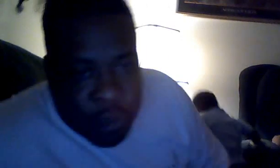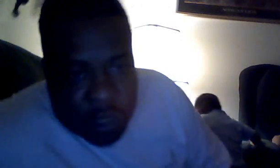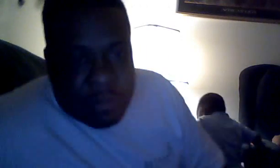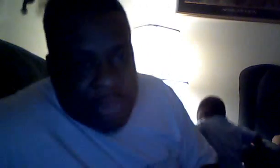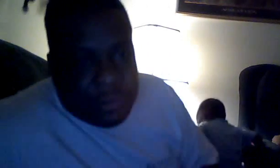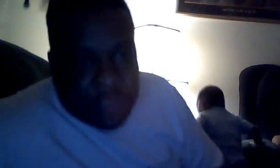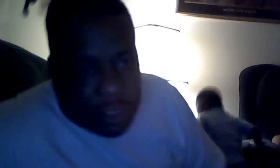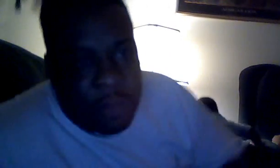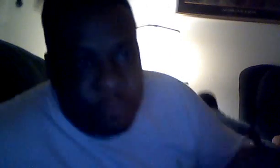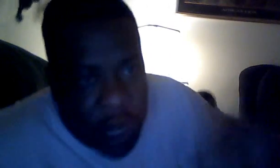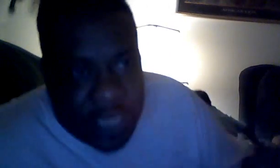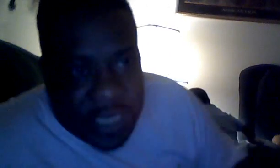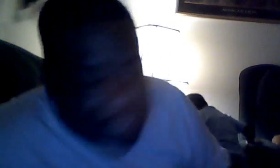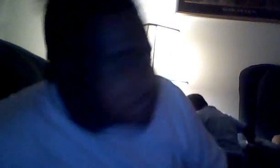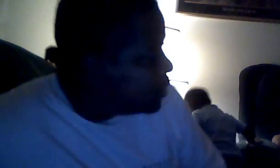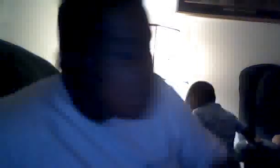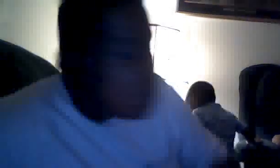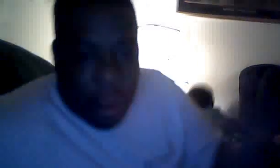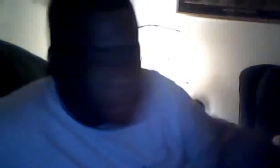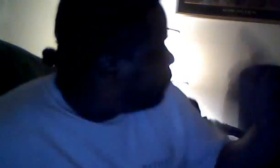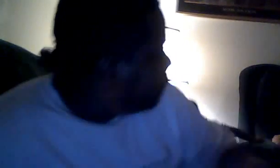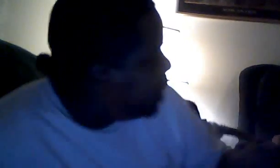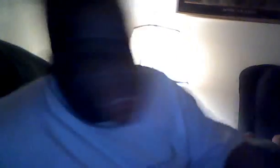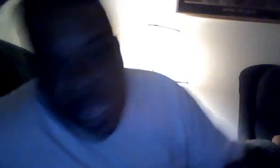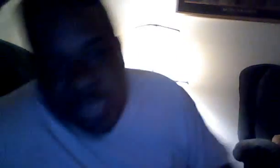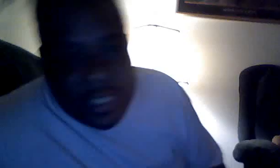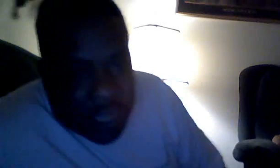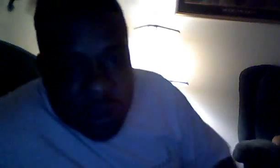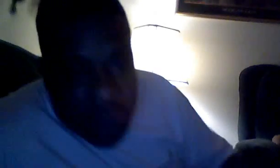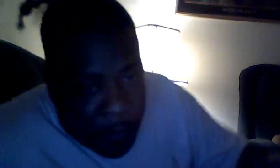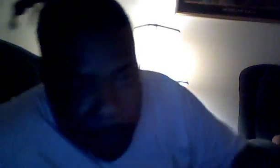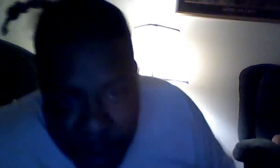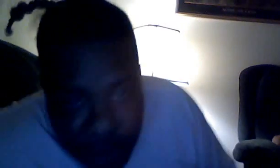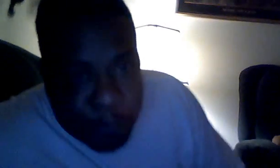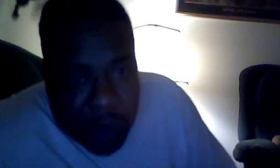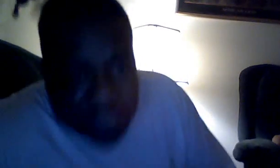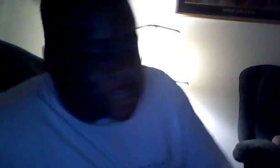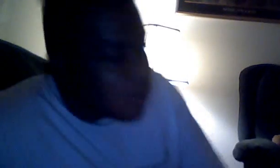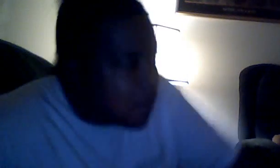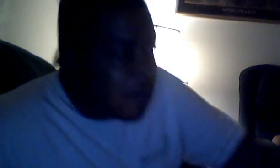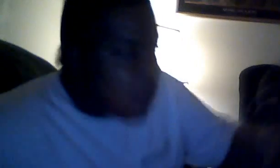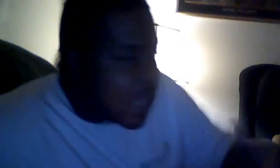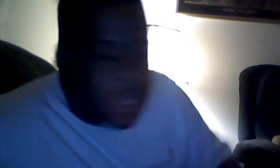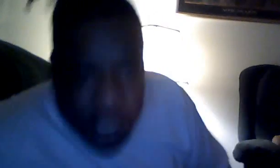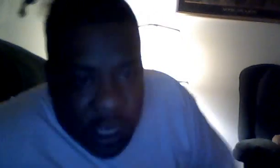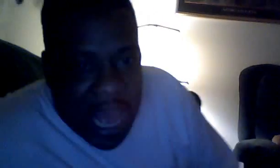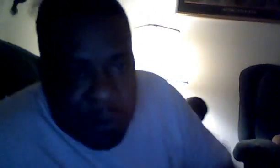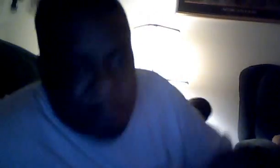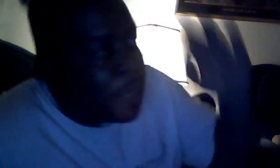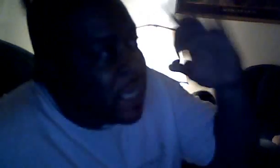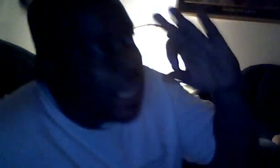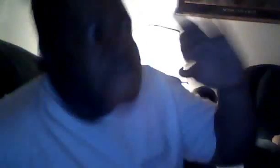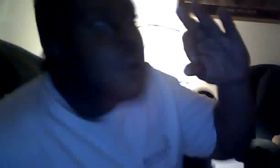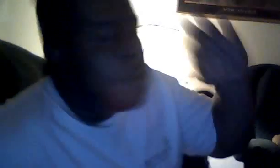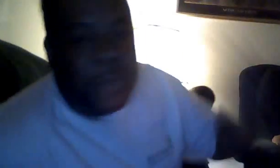them lancers. I'm real a gangster. I'm a real ass nigga, never been a prankster. Right here, nigga, I be being up.